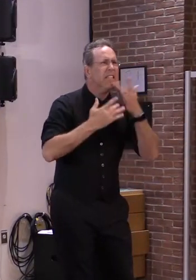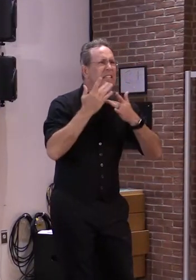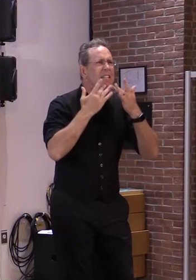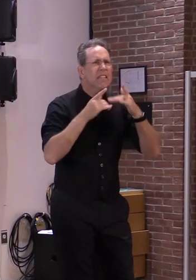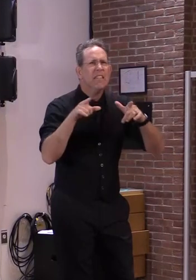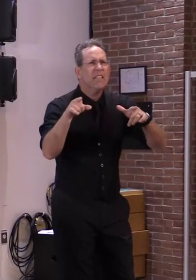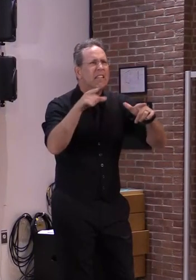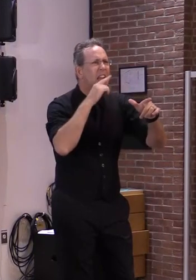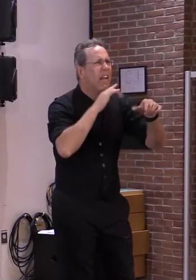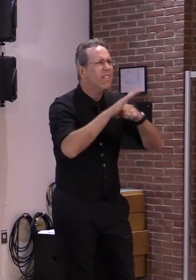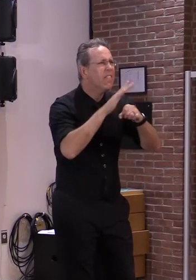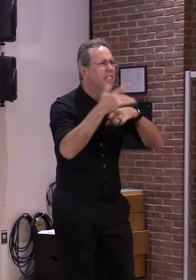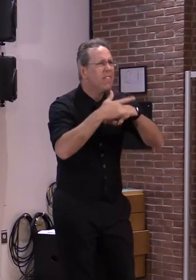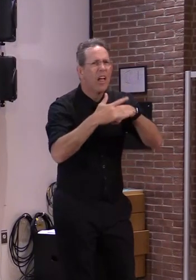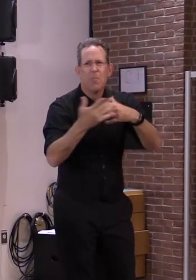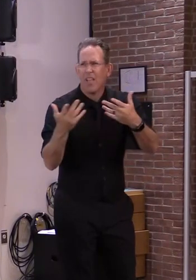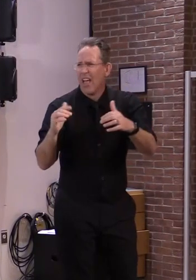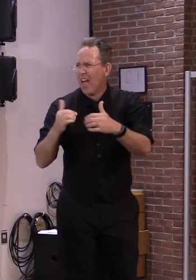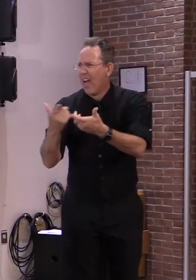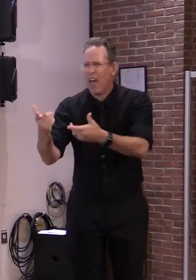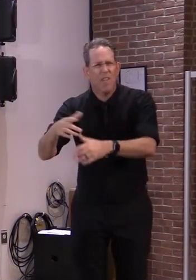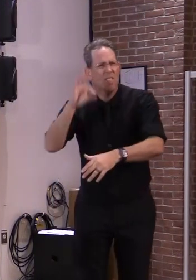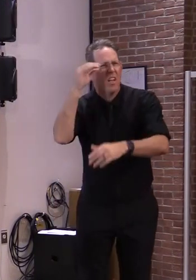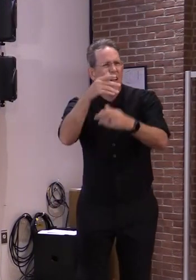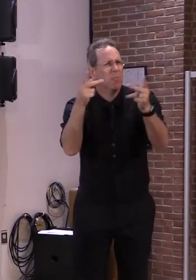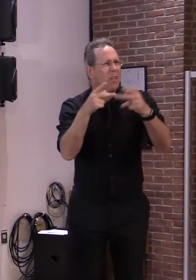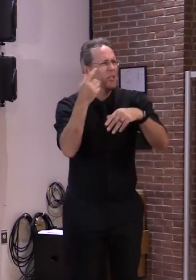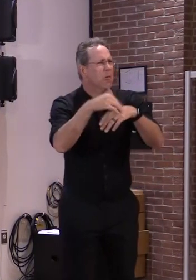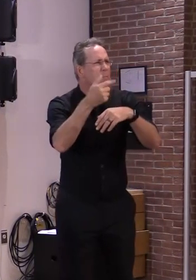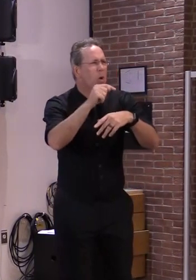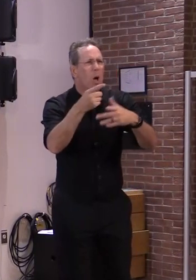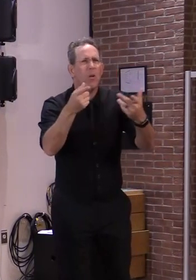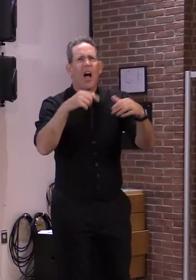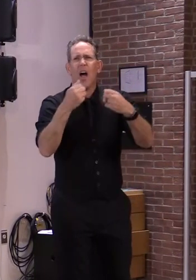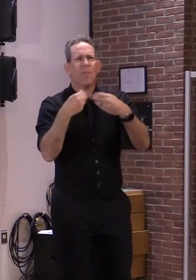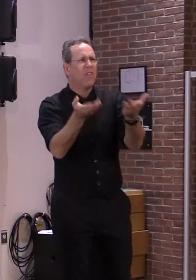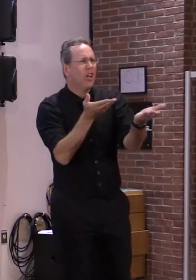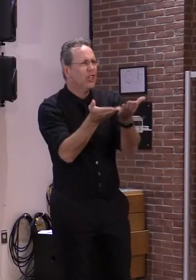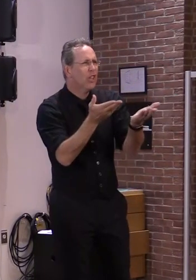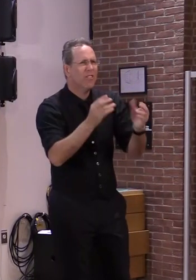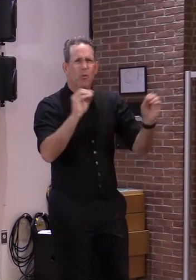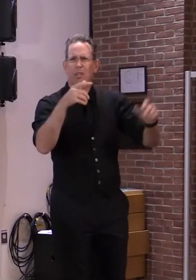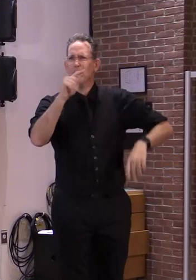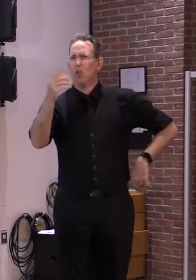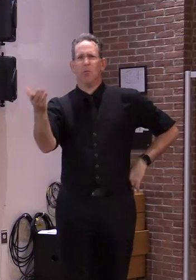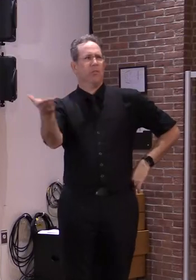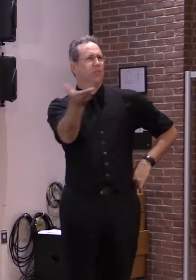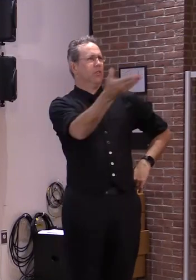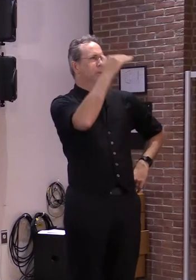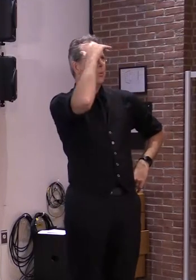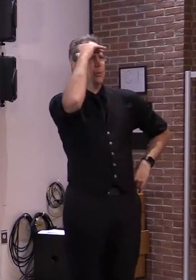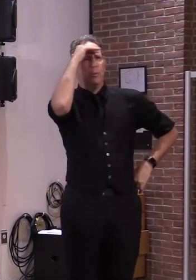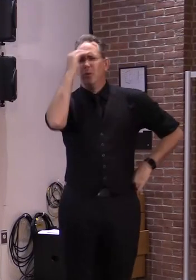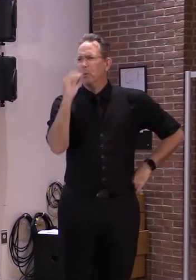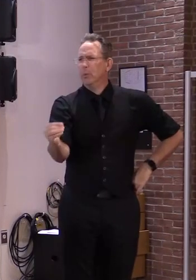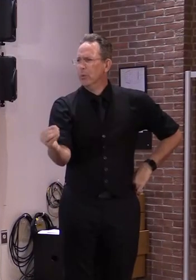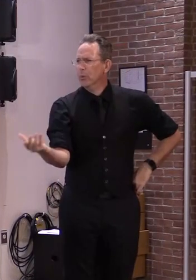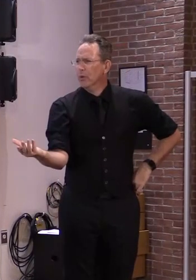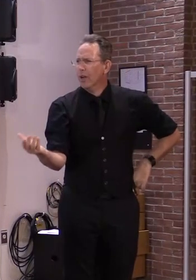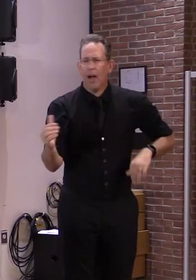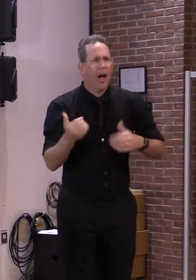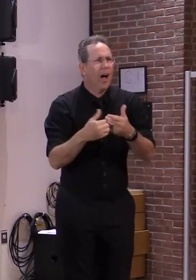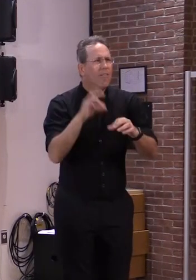homeless services agencies are saying there's just no place to go. They're taking some of the $2,500 and using it to suggest they go out and buy a